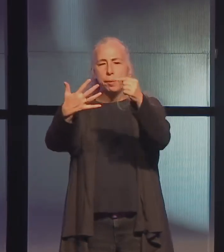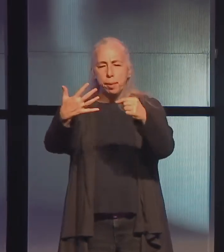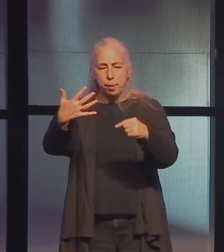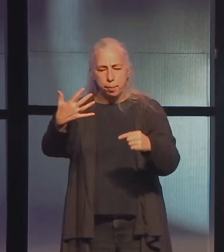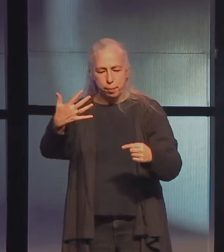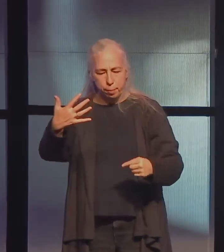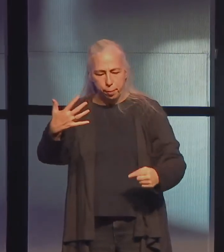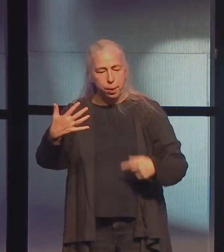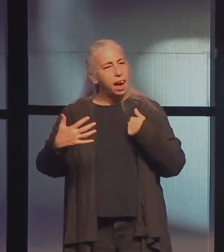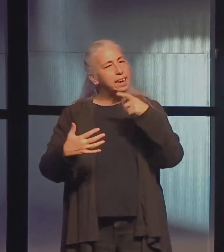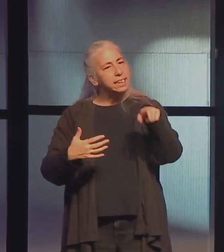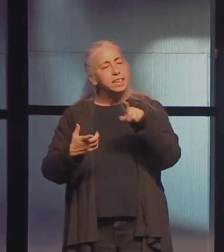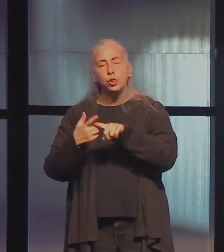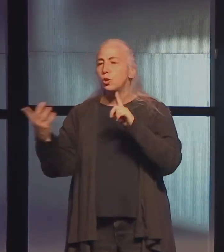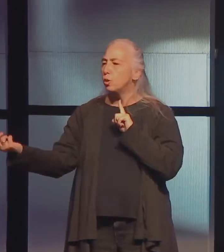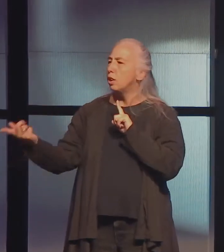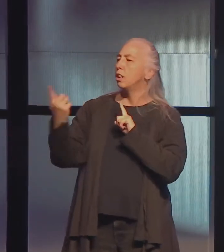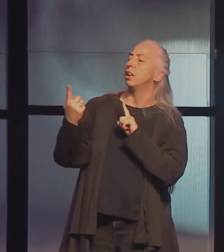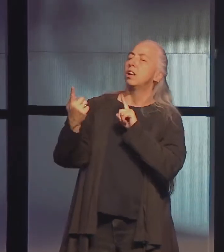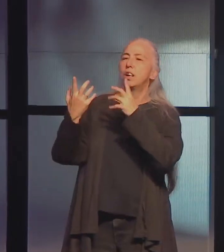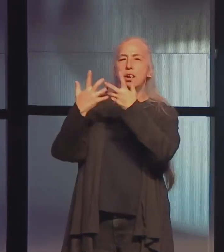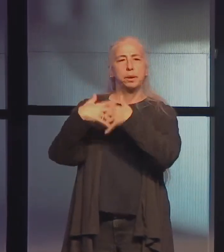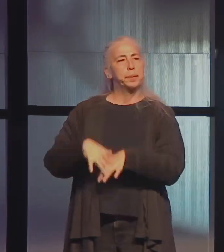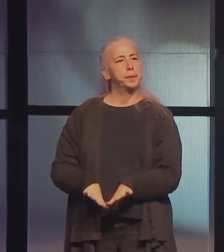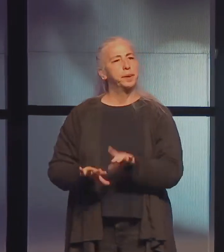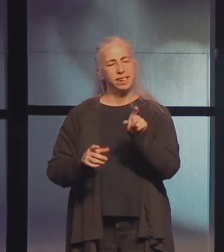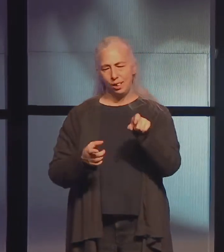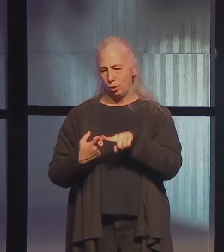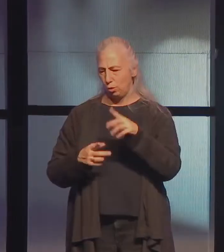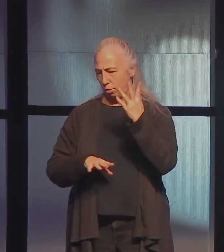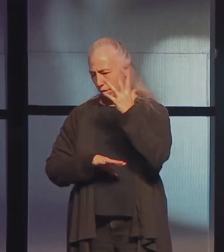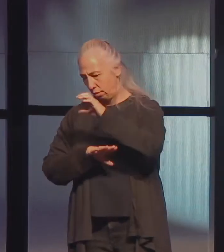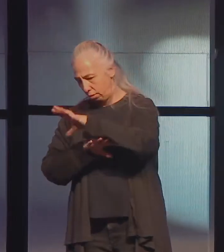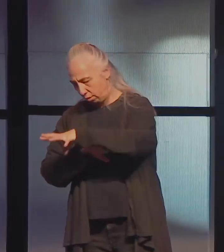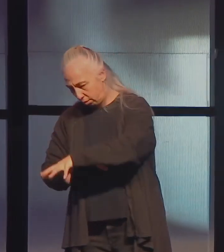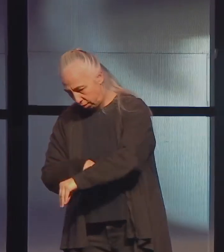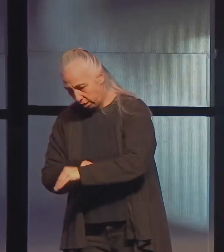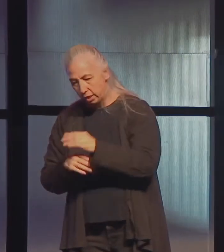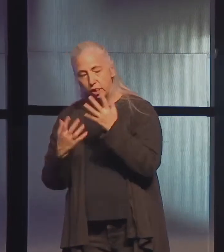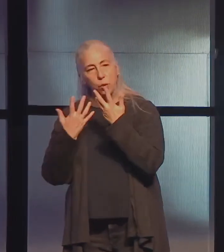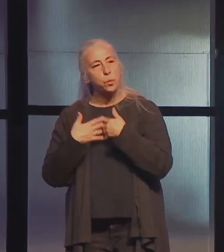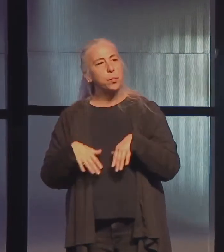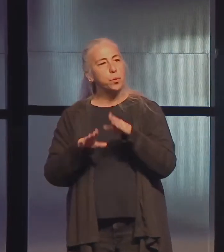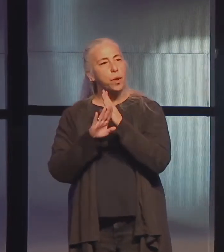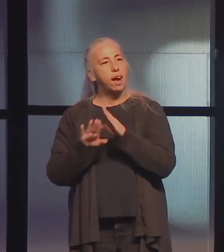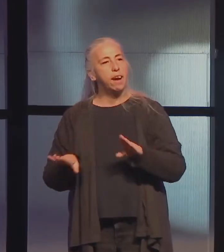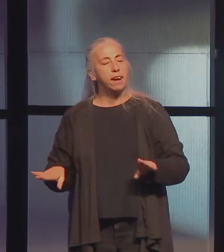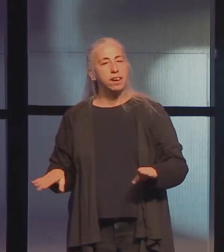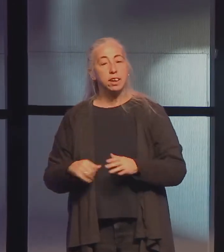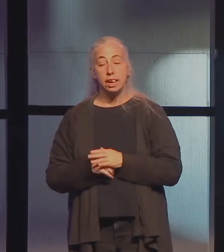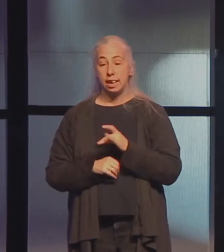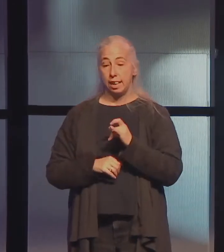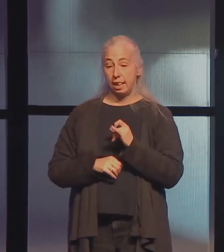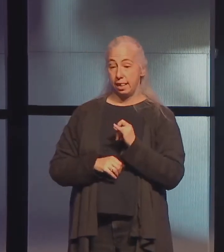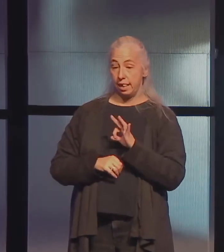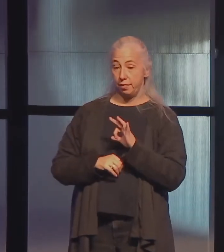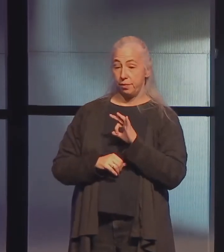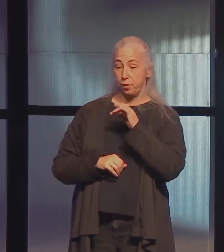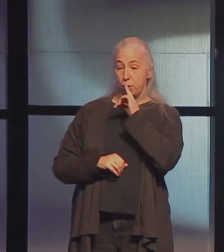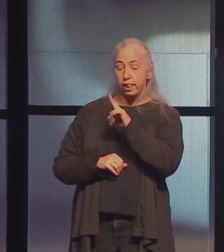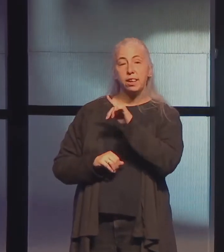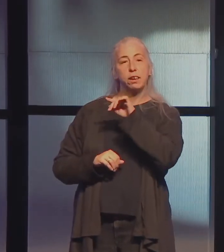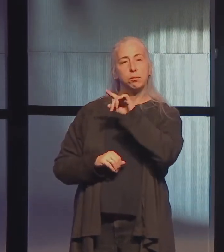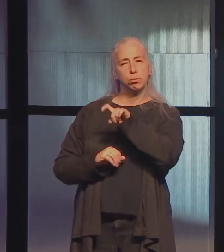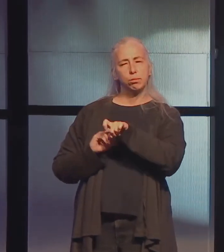this thought into captivity. I've got to sentence this thing. And if we'll start doing this, if we'll start interrogating those powerful thought